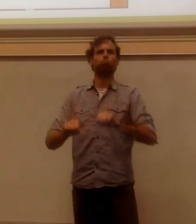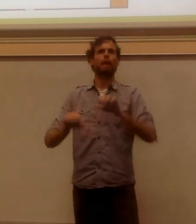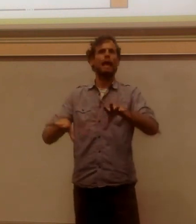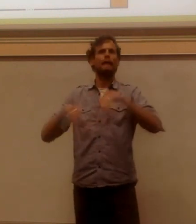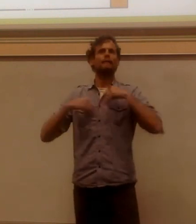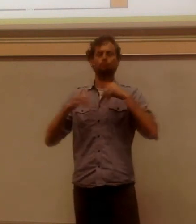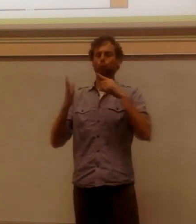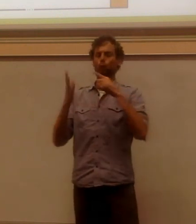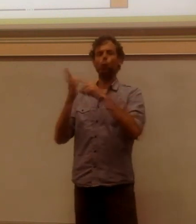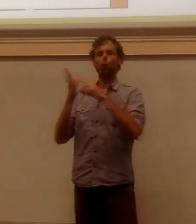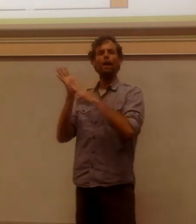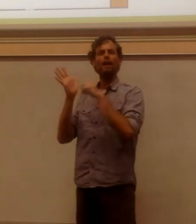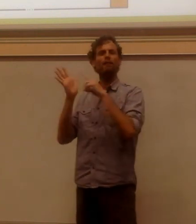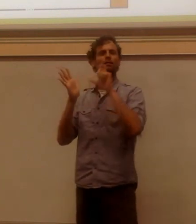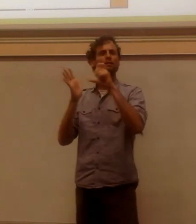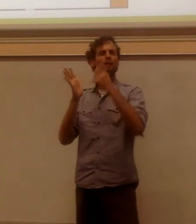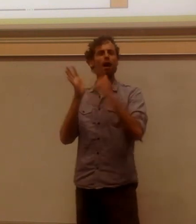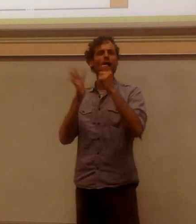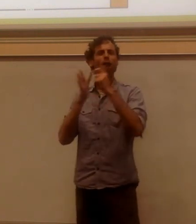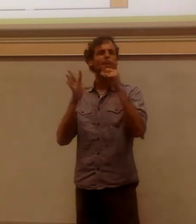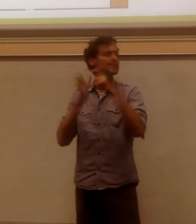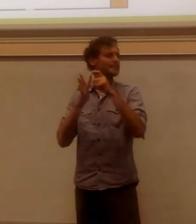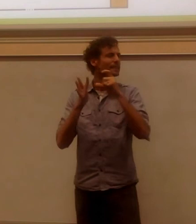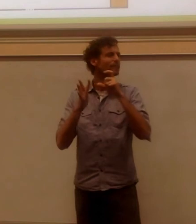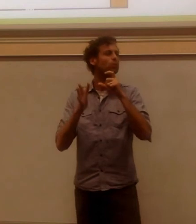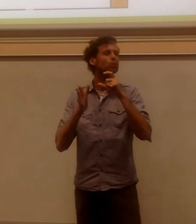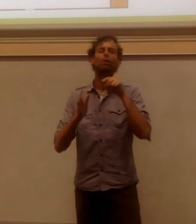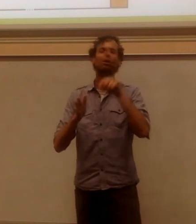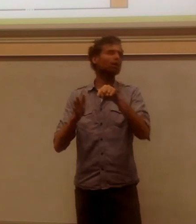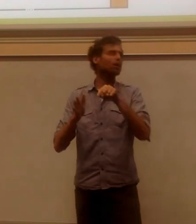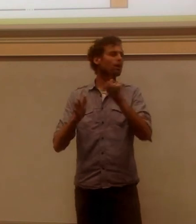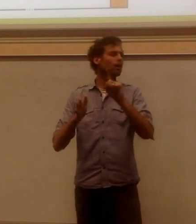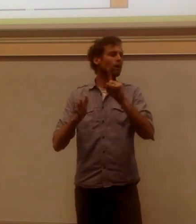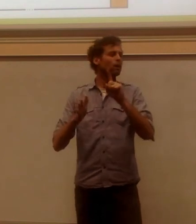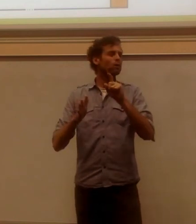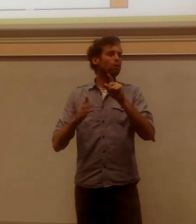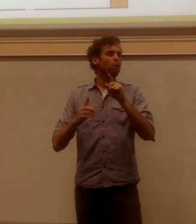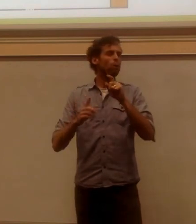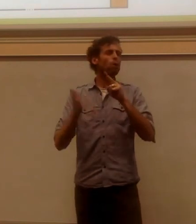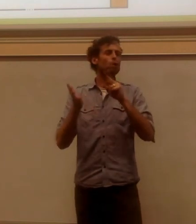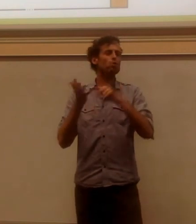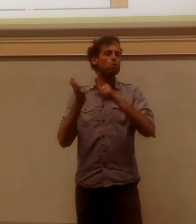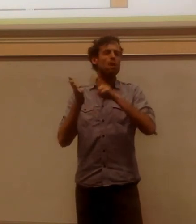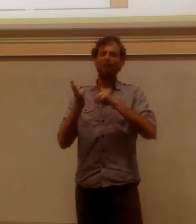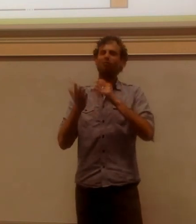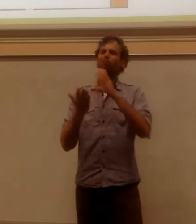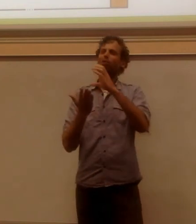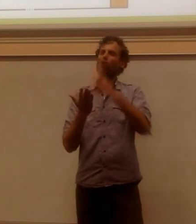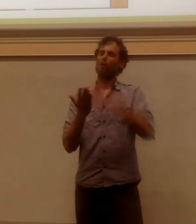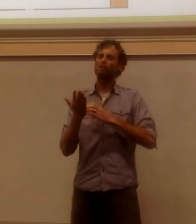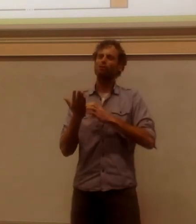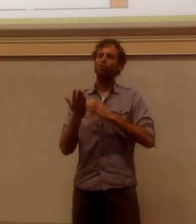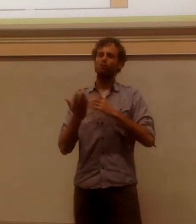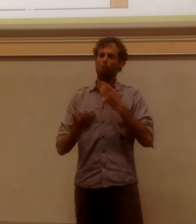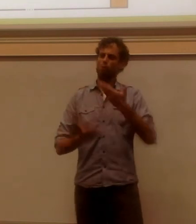Previously, the European Union had given a commitment to the United Nations Convention on the Rights of People with Disabilities,